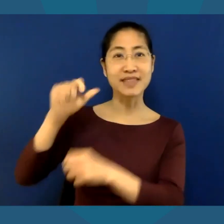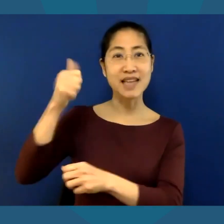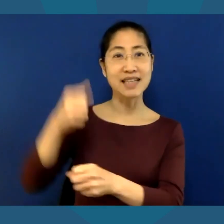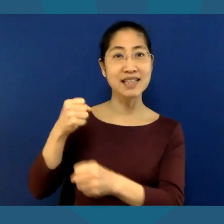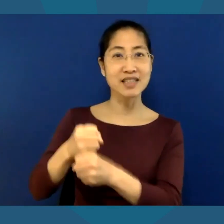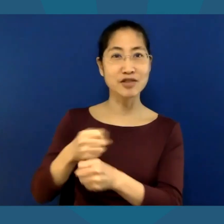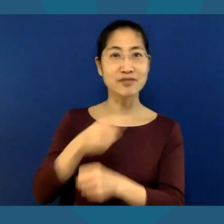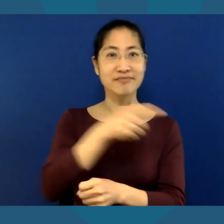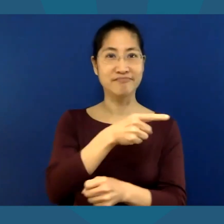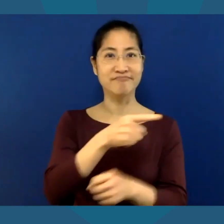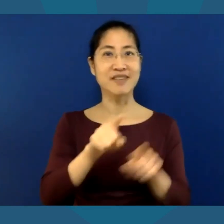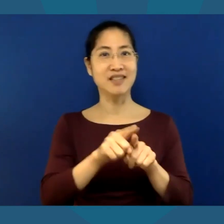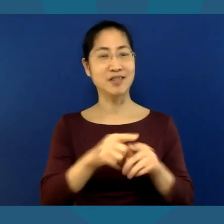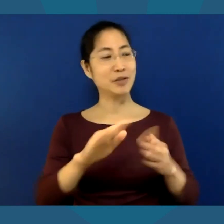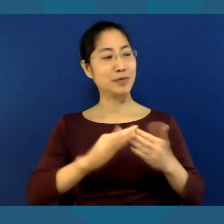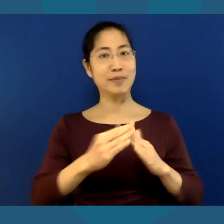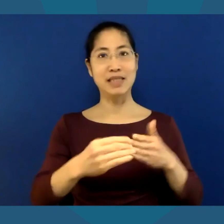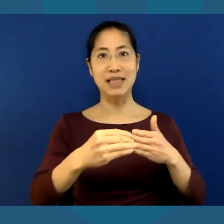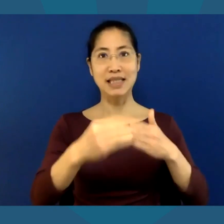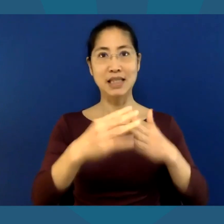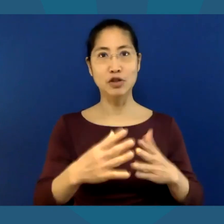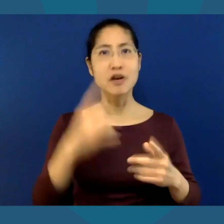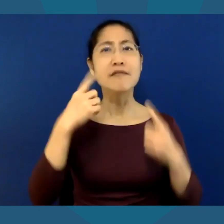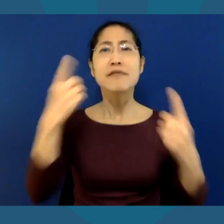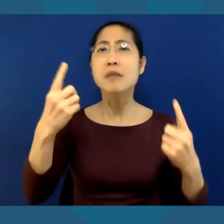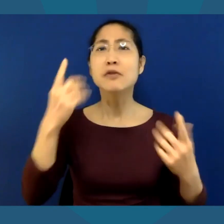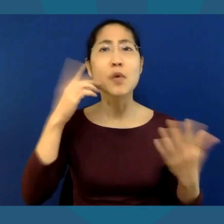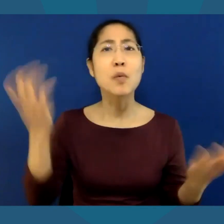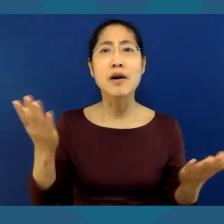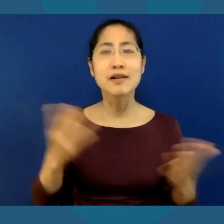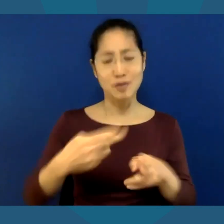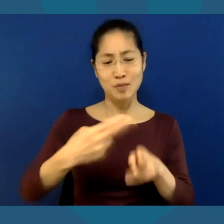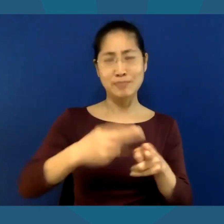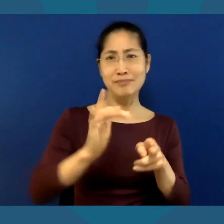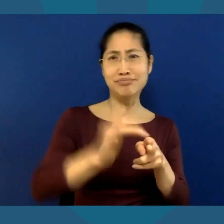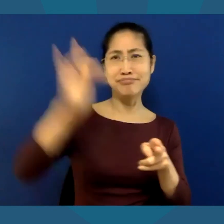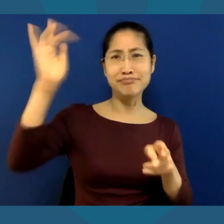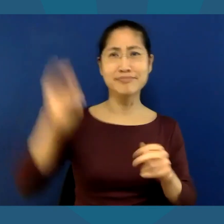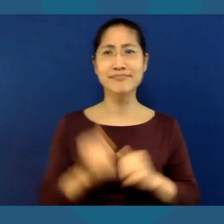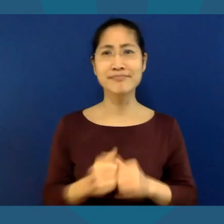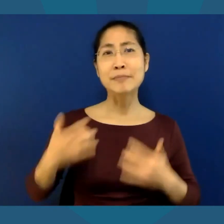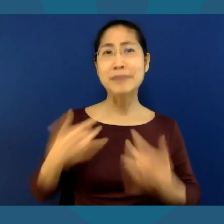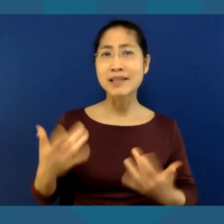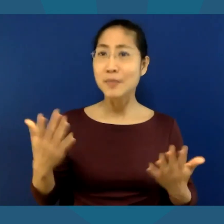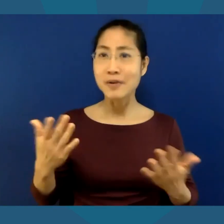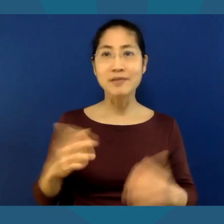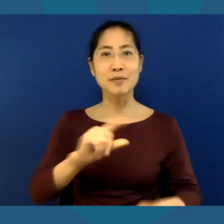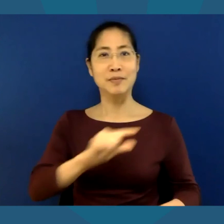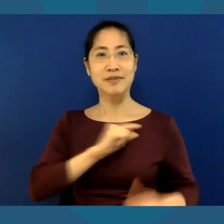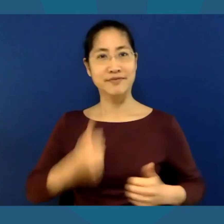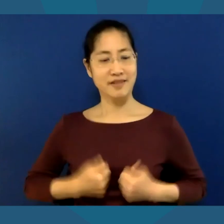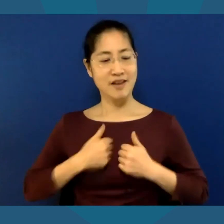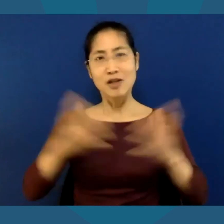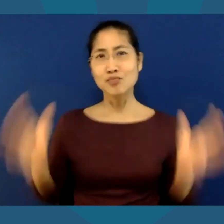Over the past decade, he's earned a positive reputation as a community leader and has developed a track